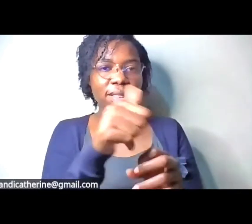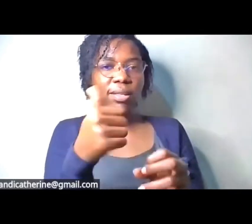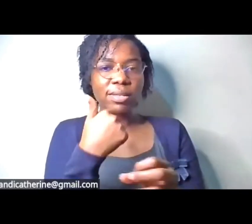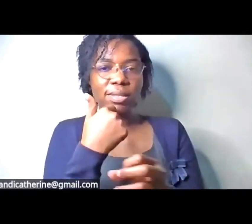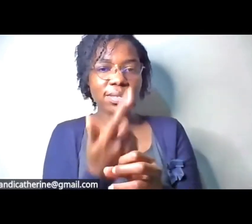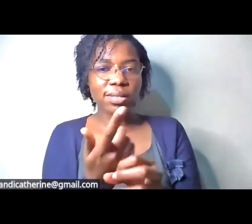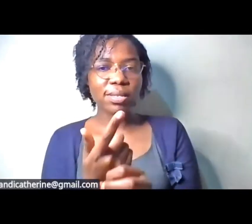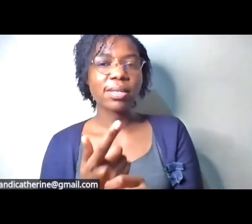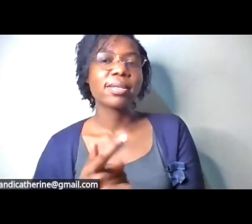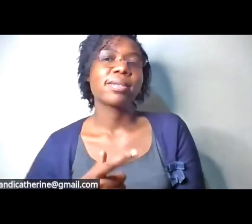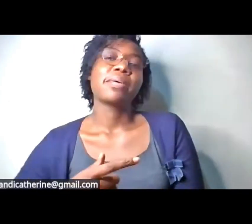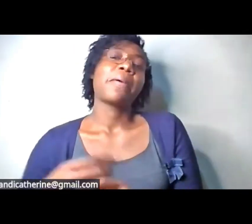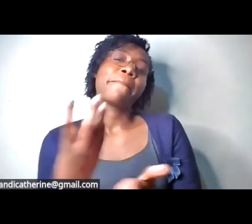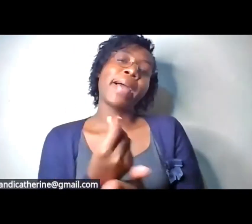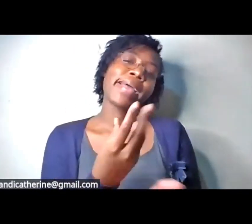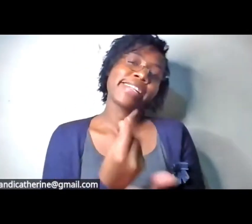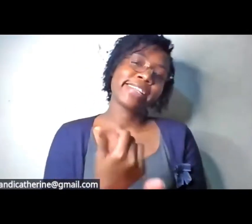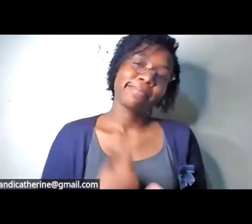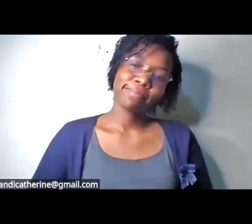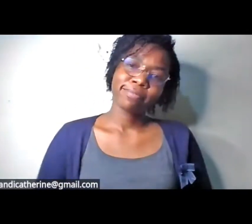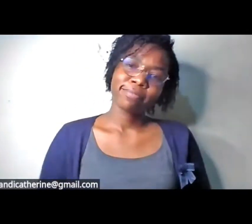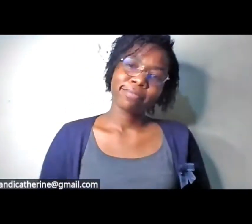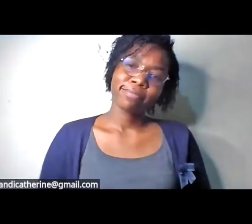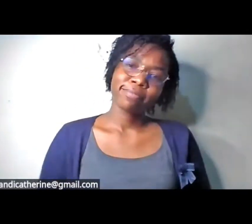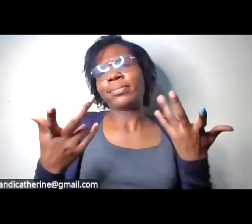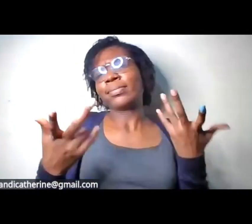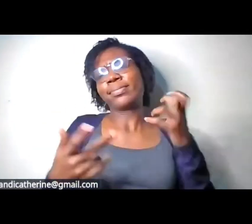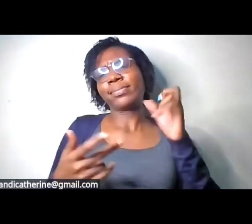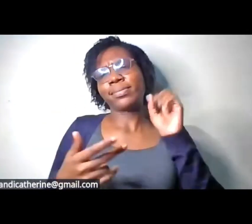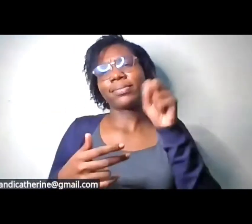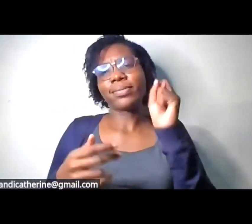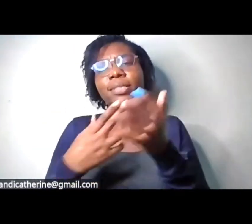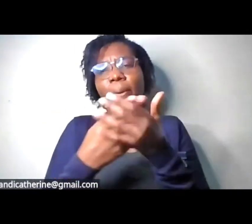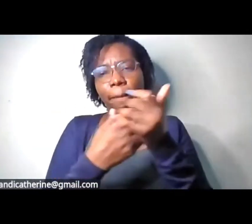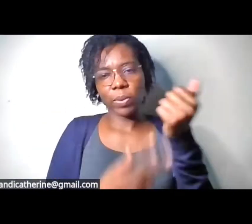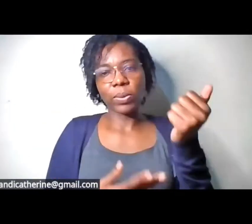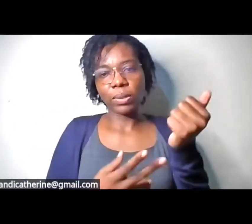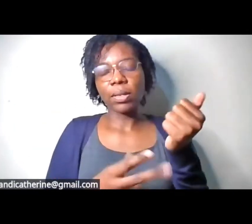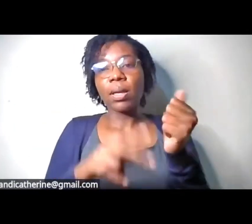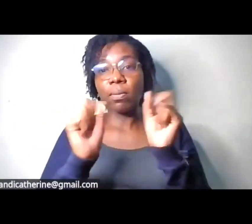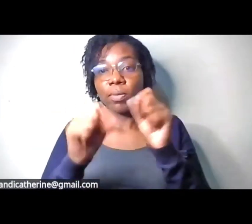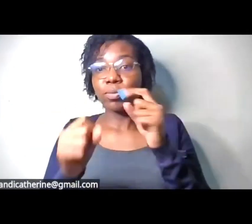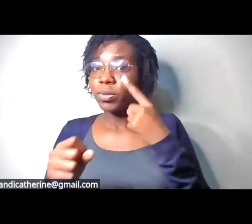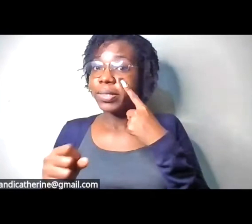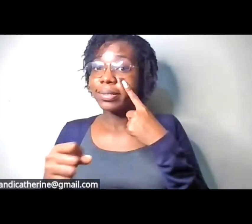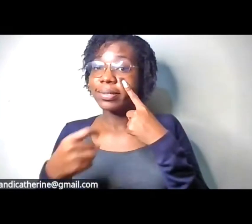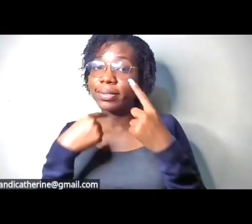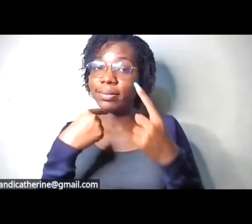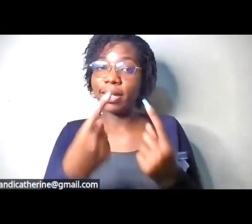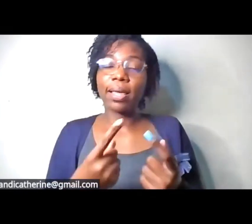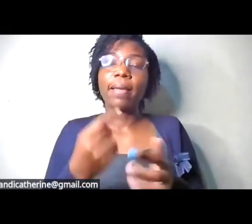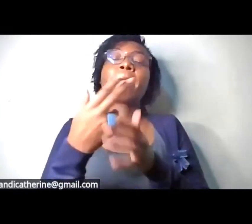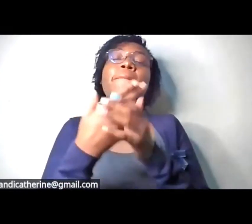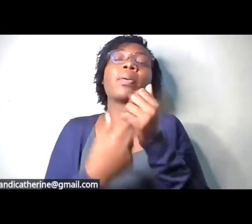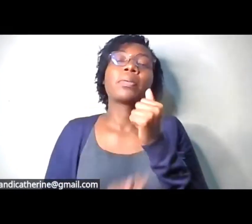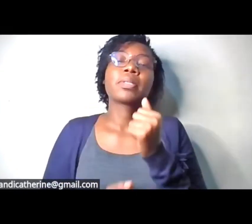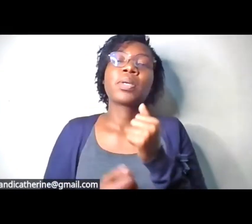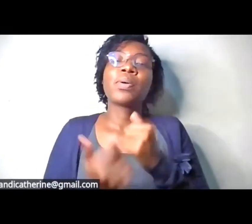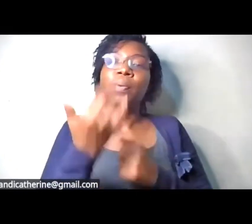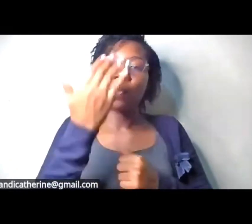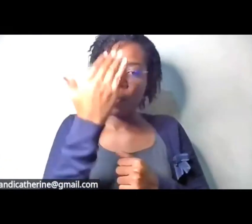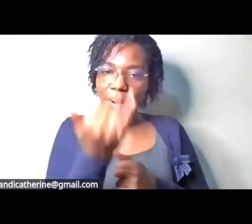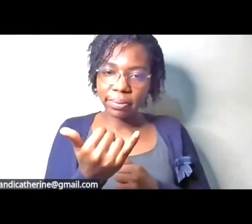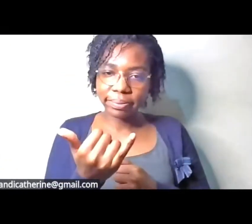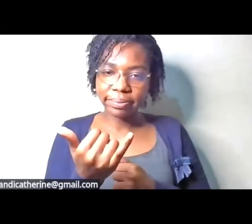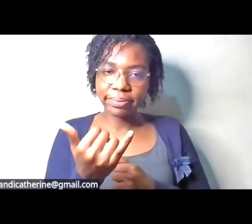Yes, it is. It is both. Actually, we can look at it and say it could be both, because there are one